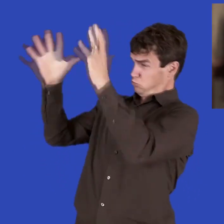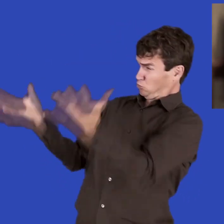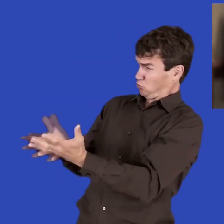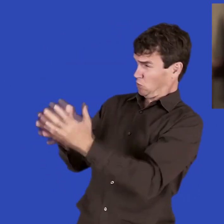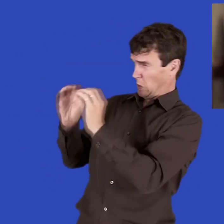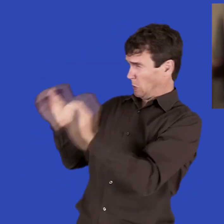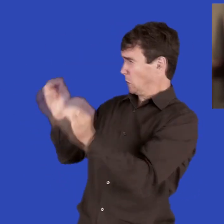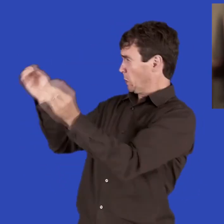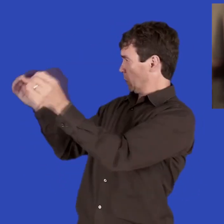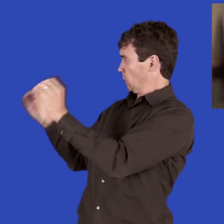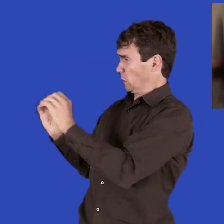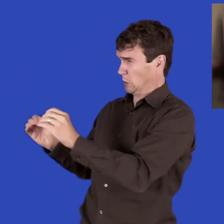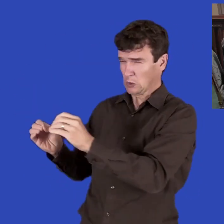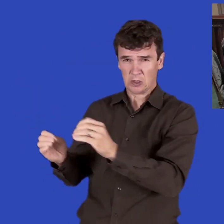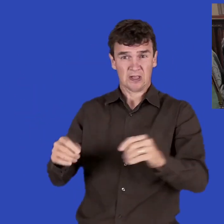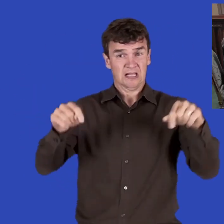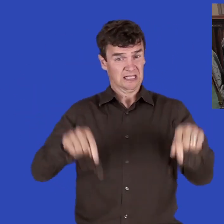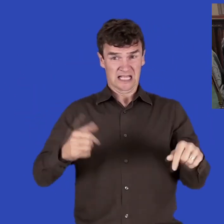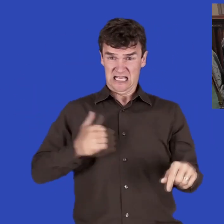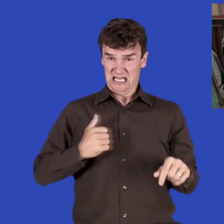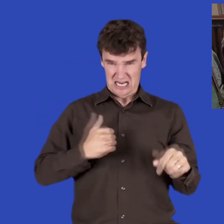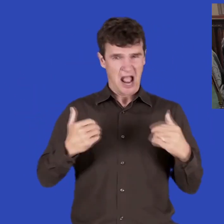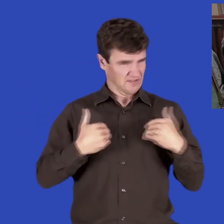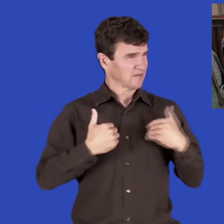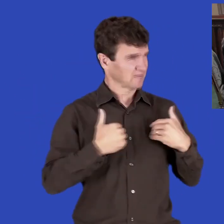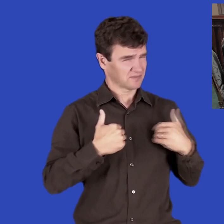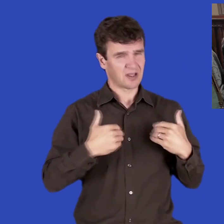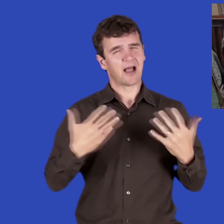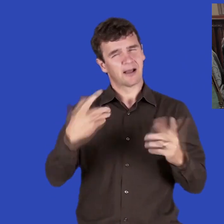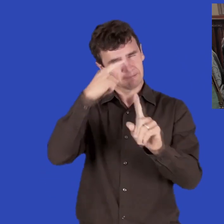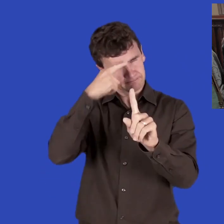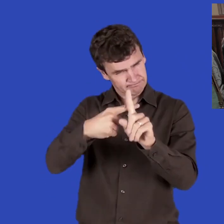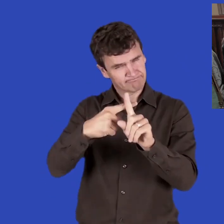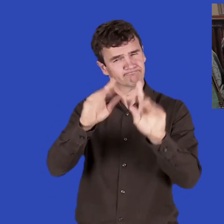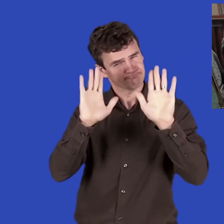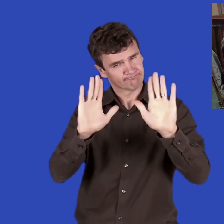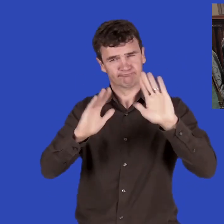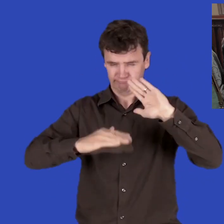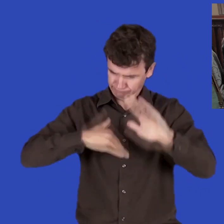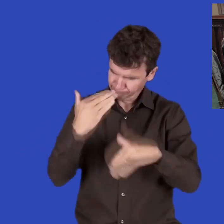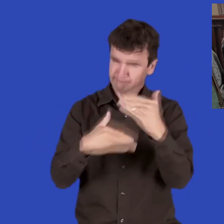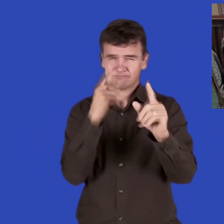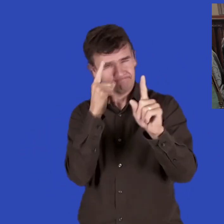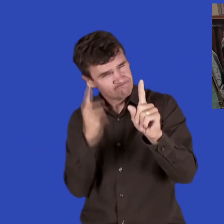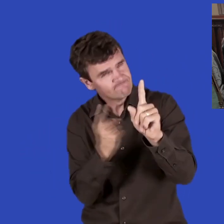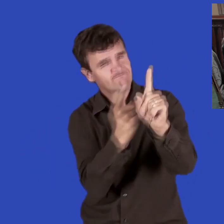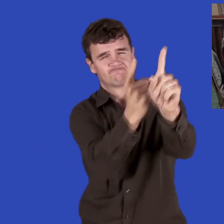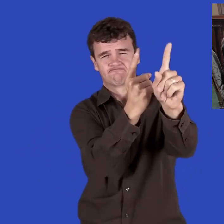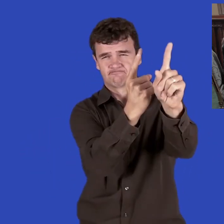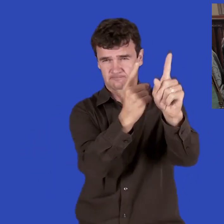to, draw upon yourself and realize that, for the most part, no matter